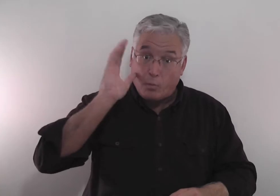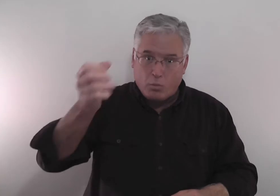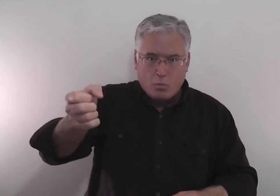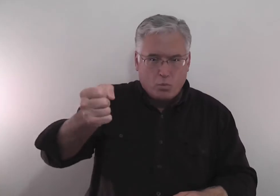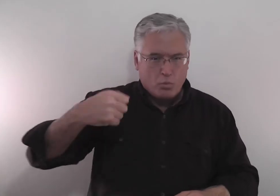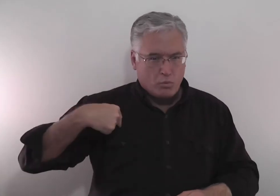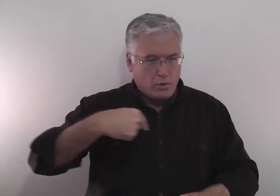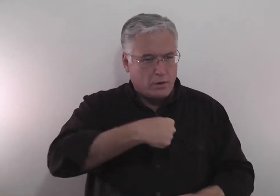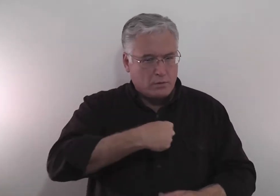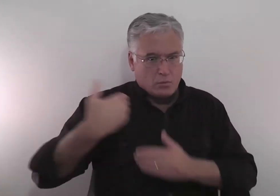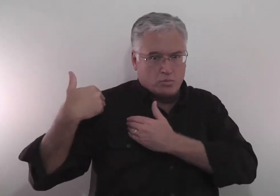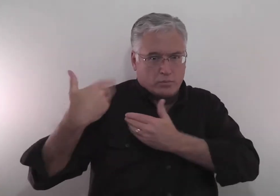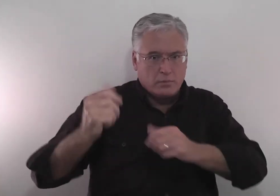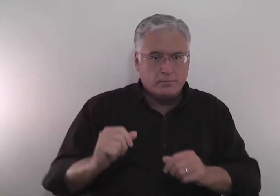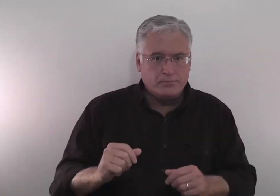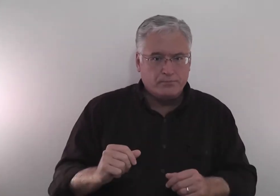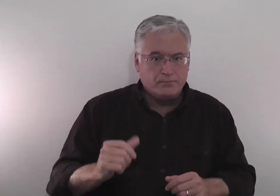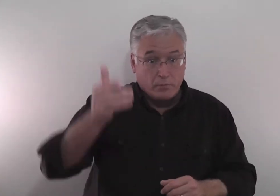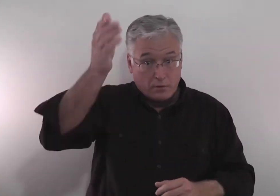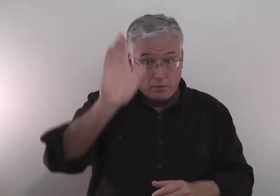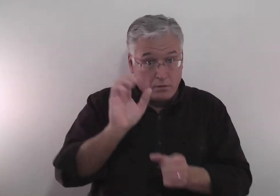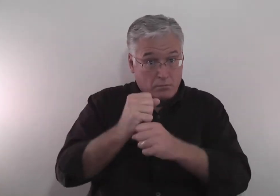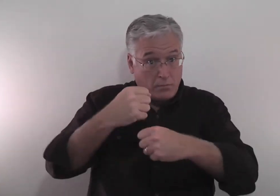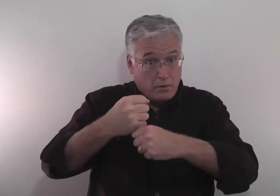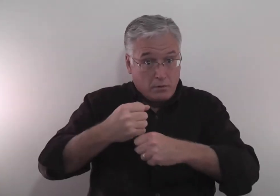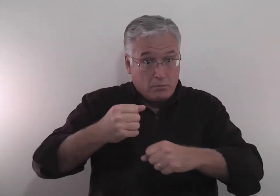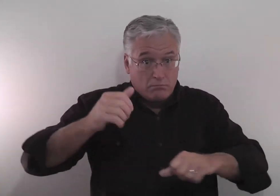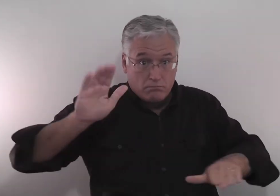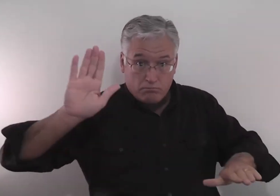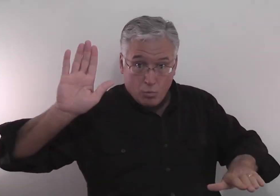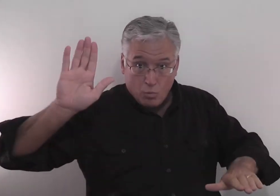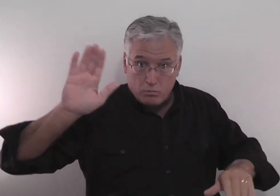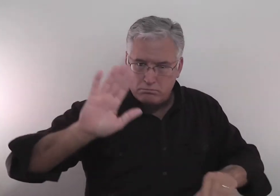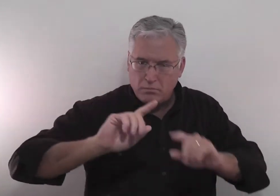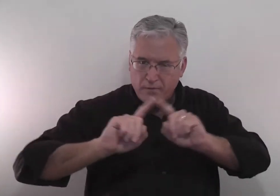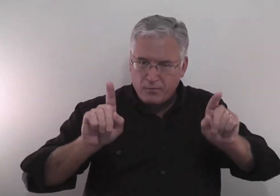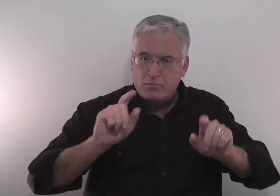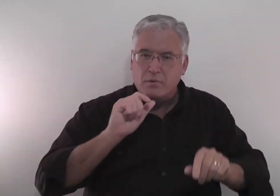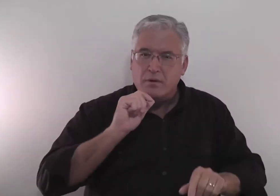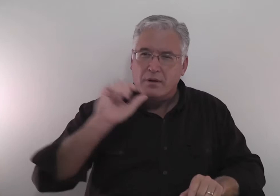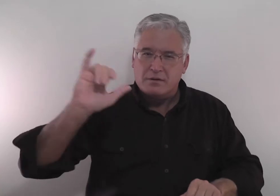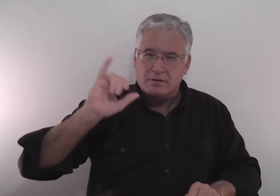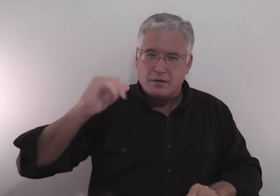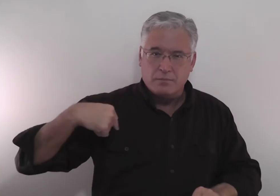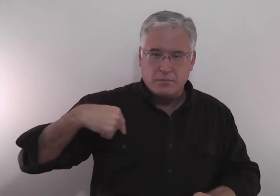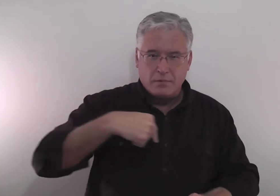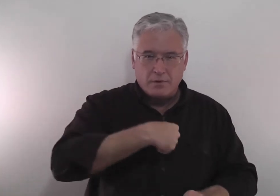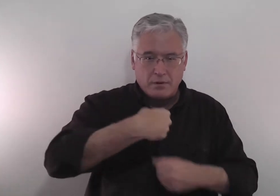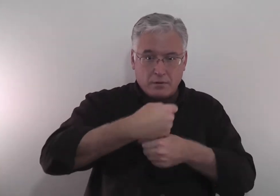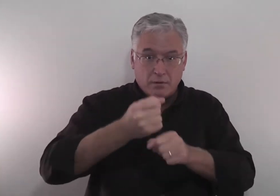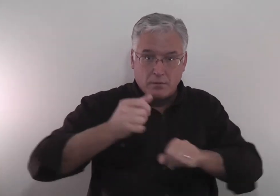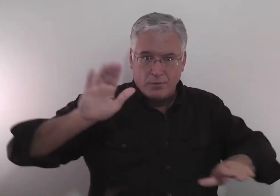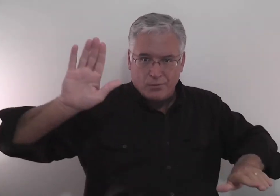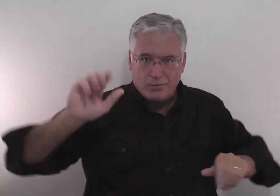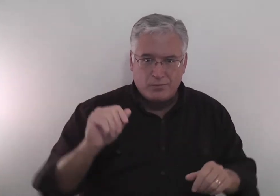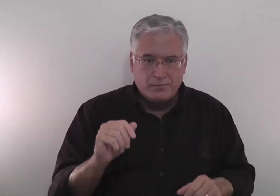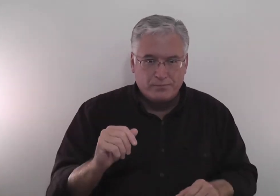sees it. And he will hold us accountable. God makes vows, but it's different than when we make